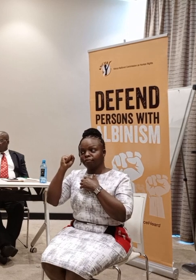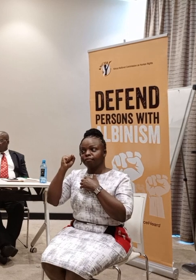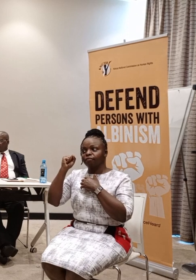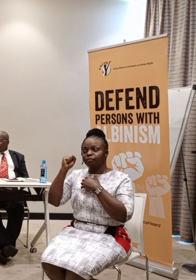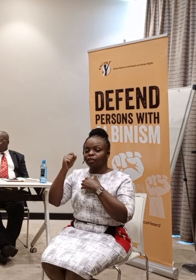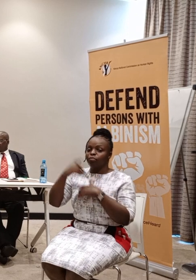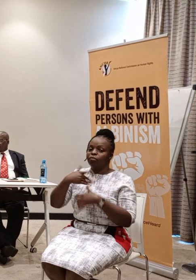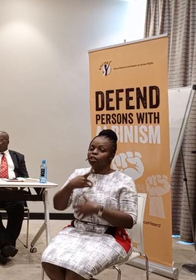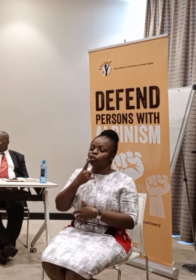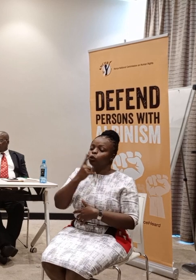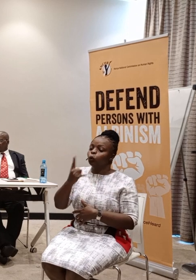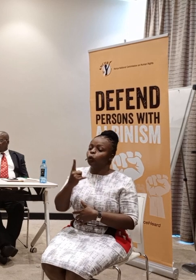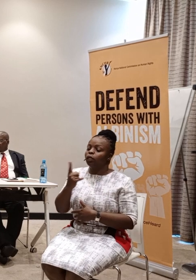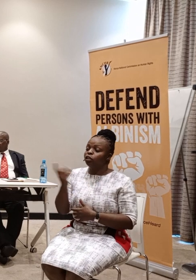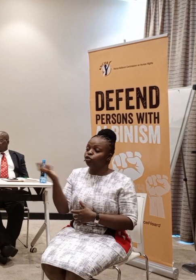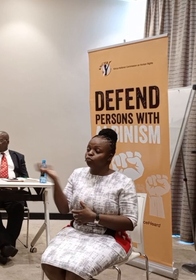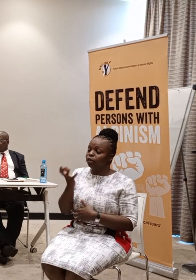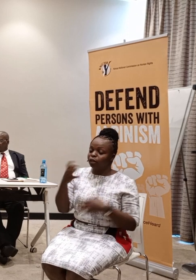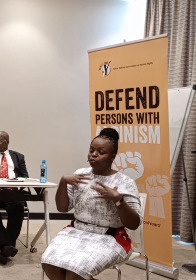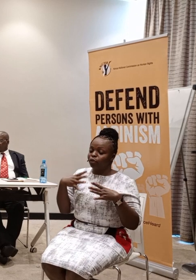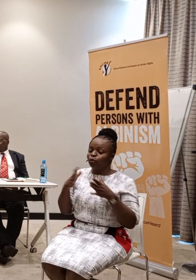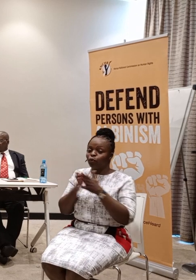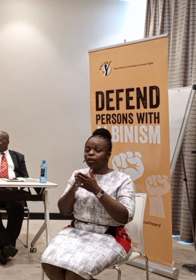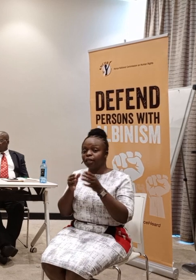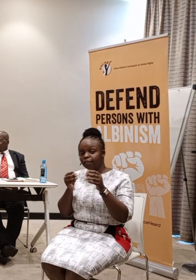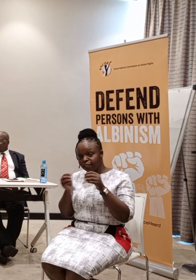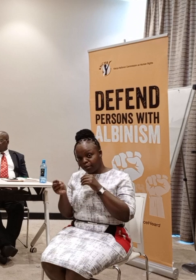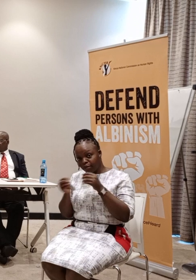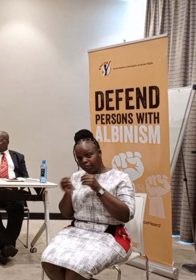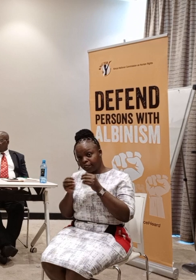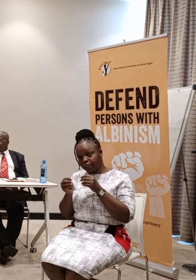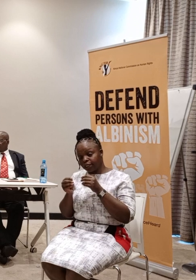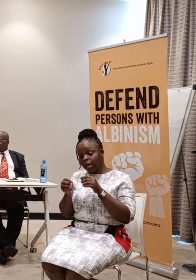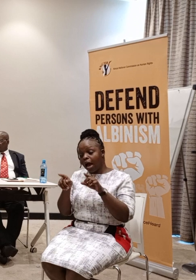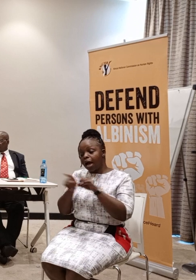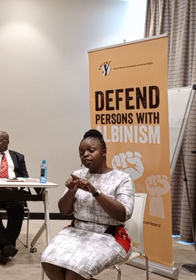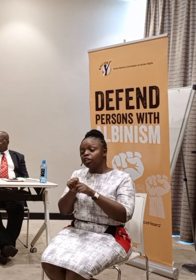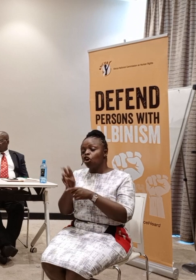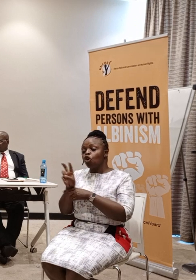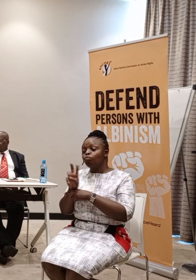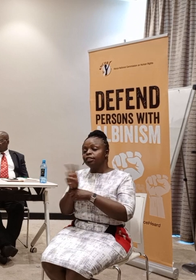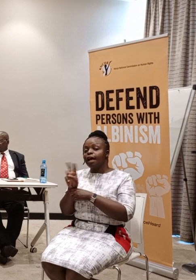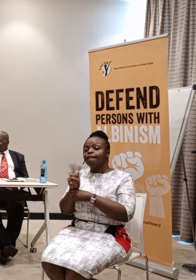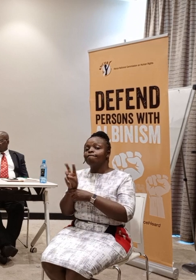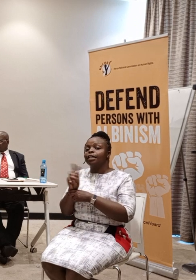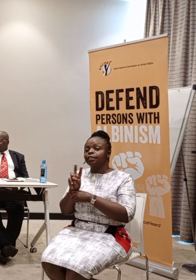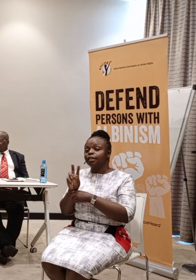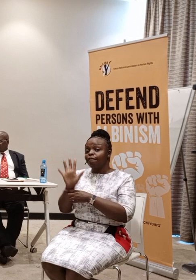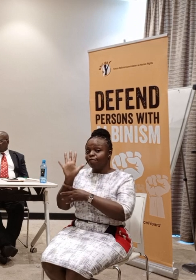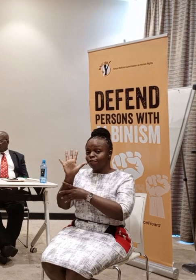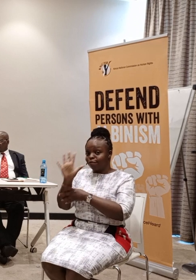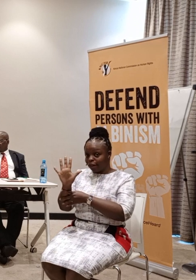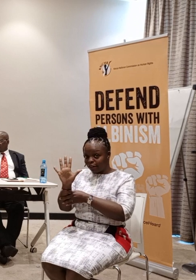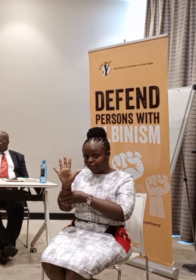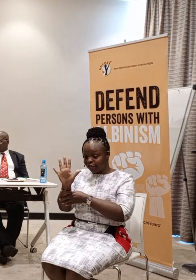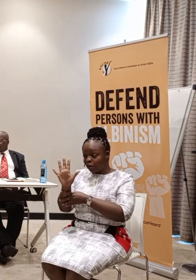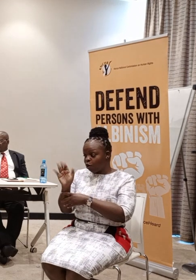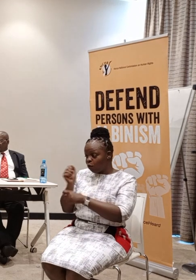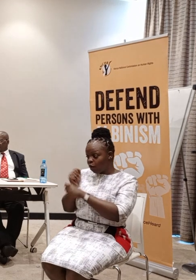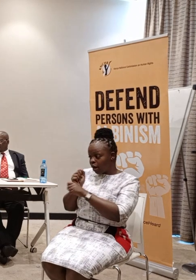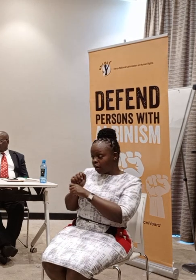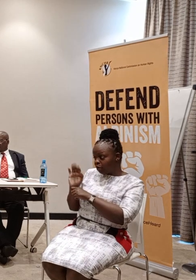I was told to bring disabled people, persons with disabilities, as observers, 5 of them. So their work was